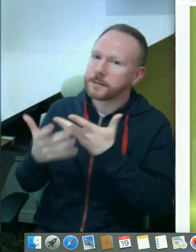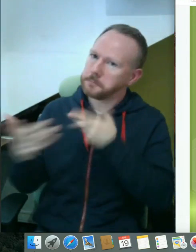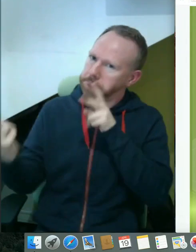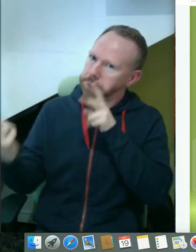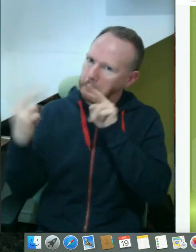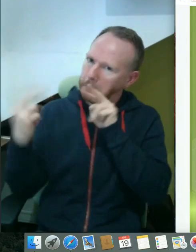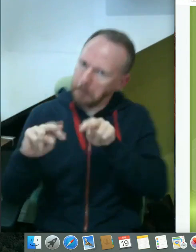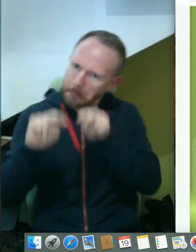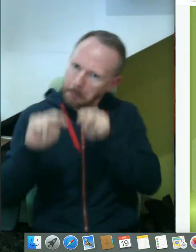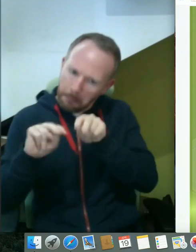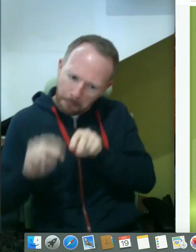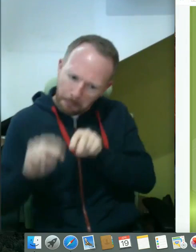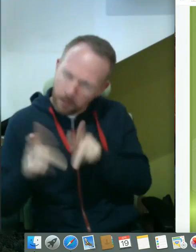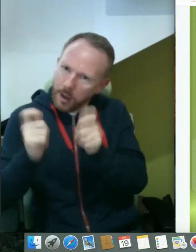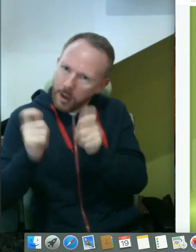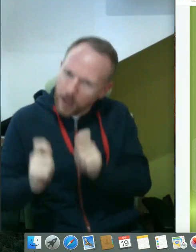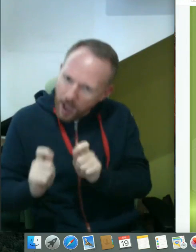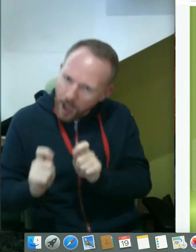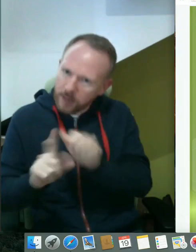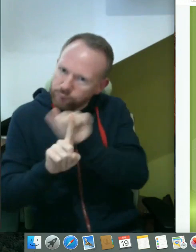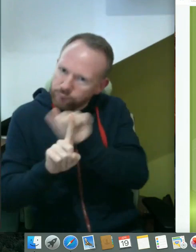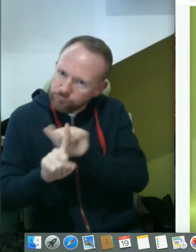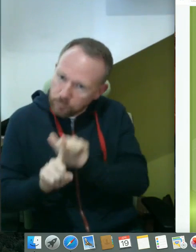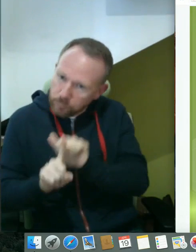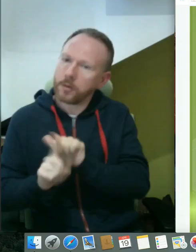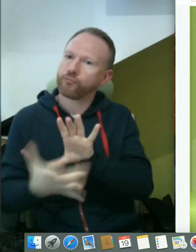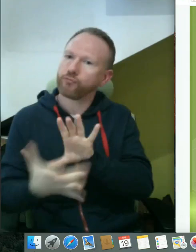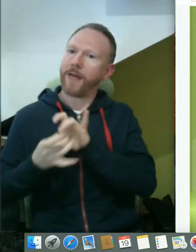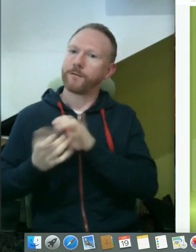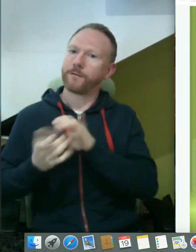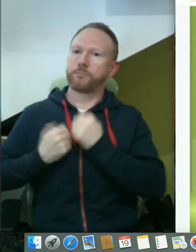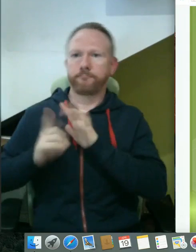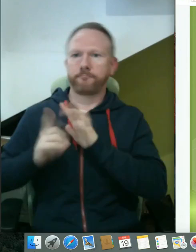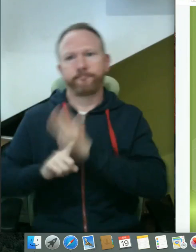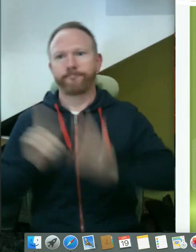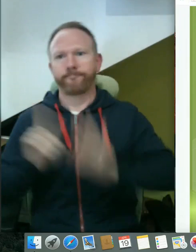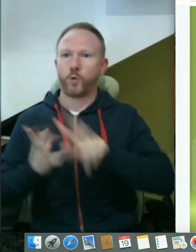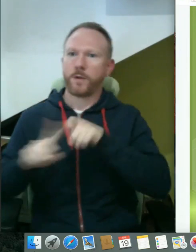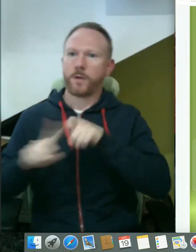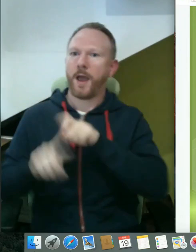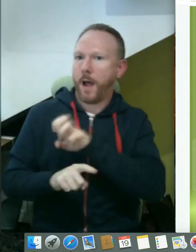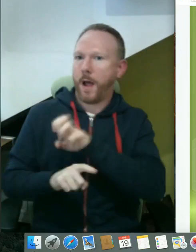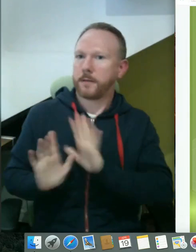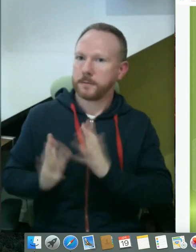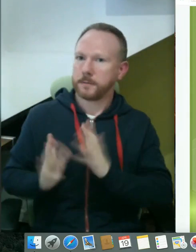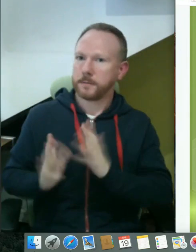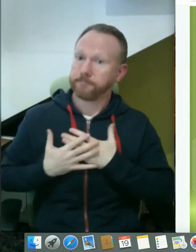profession and with regards to the legal system in place over here.